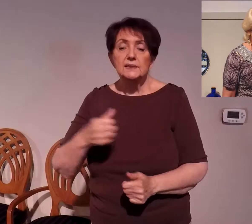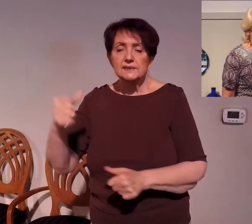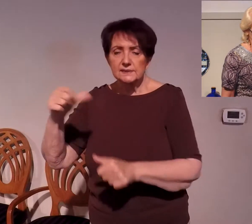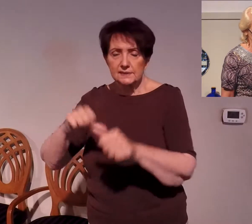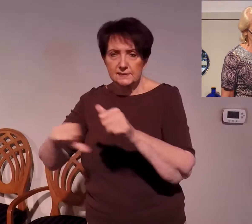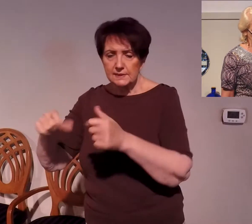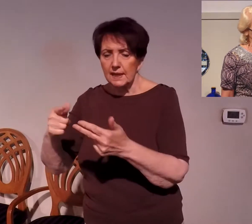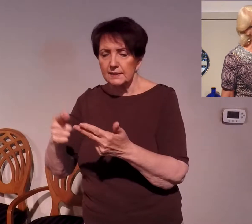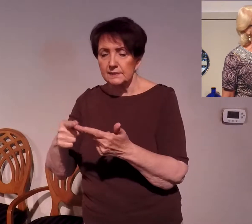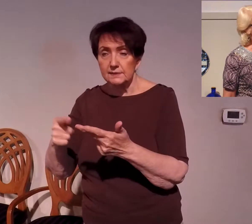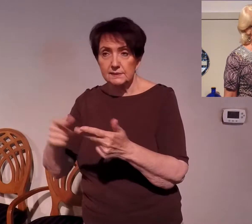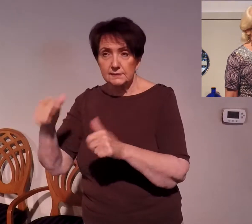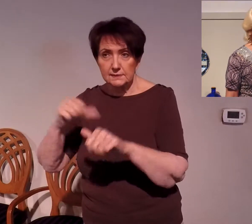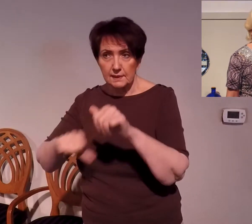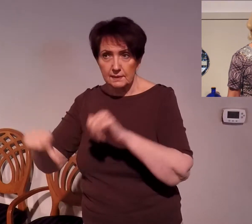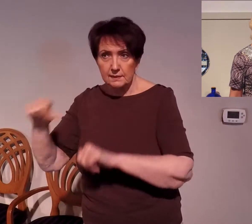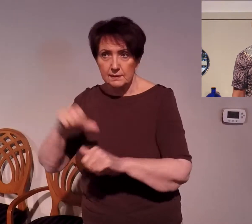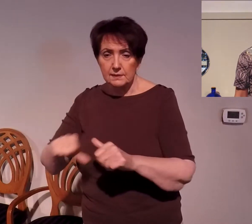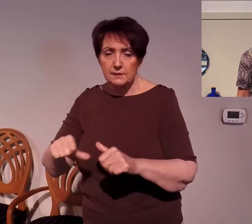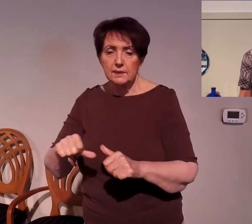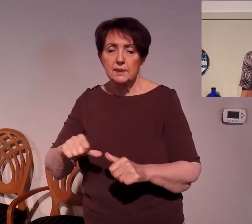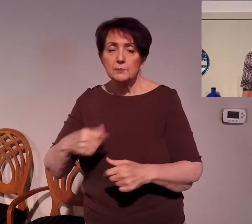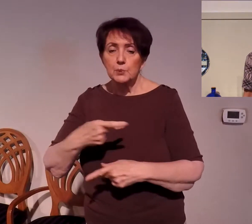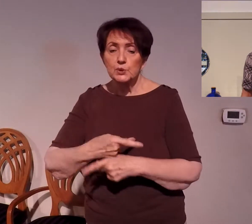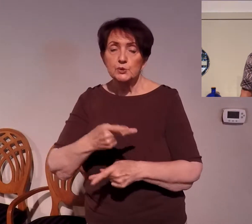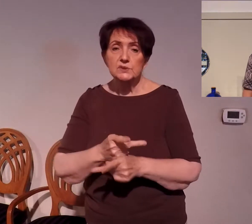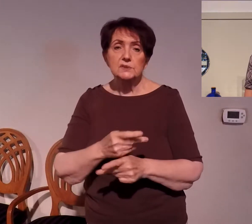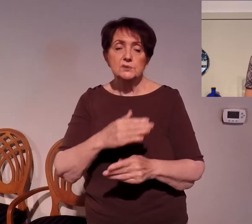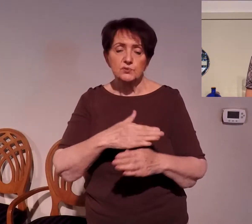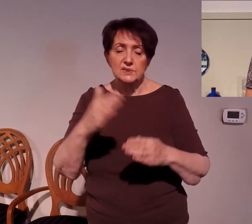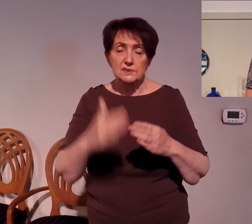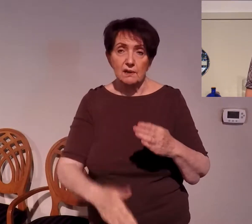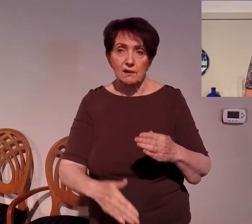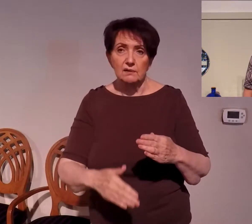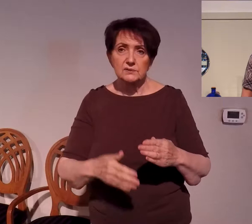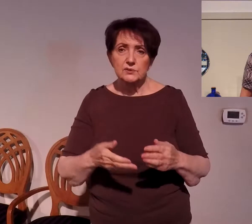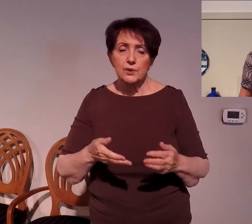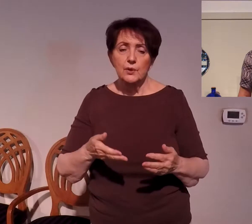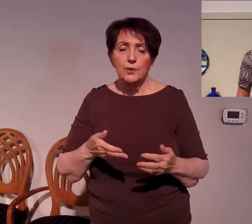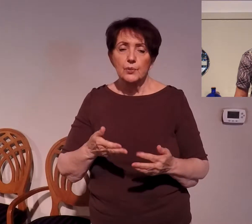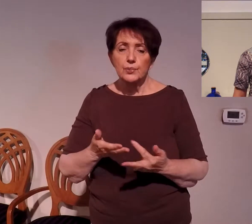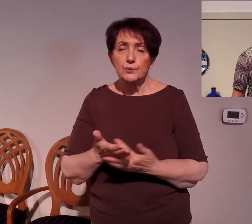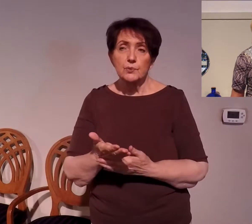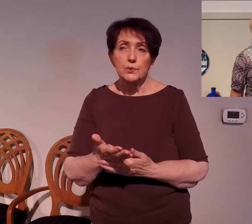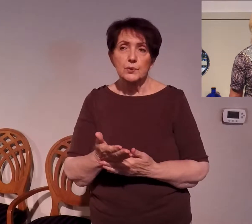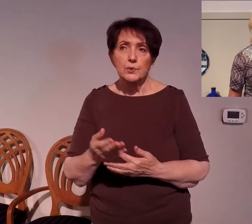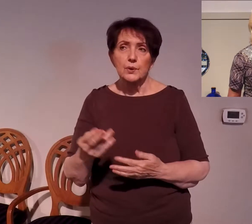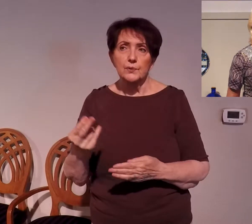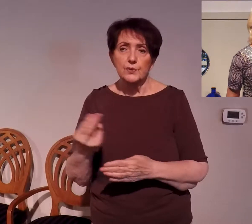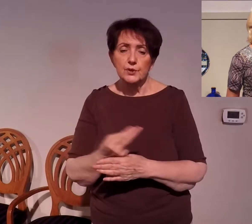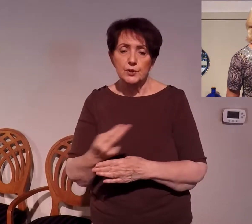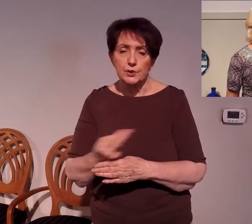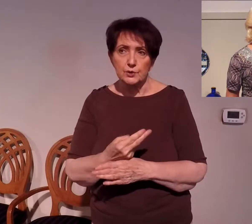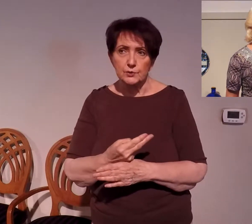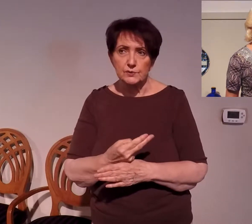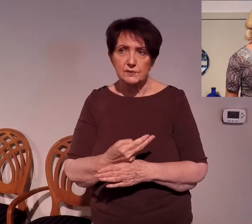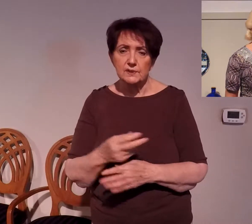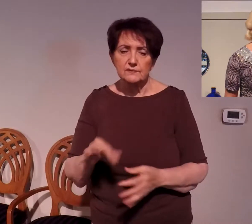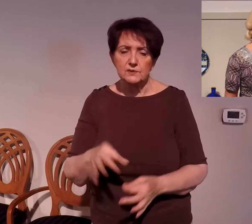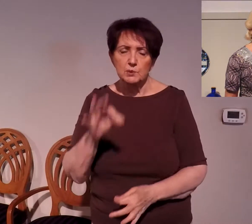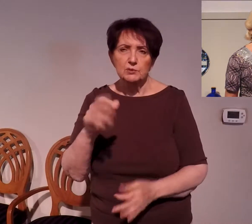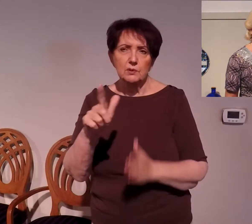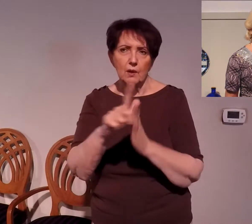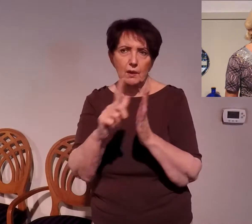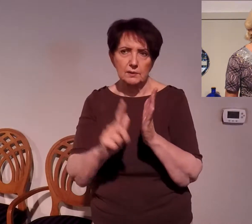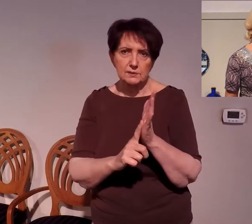that it produces verifiable results through the application of impersonal, consistent spiritual laws.